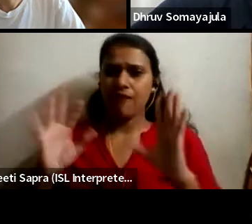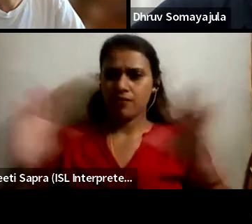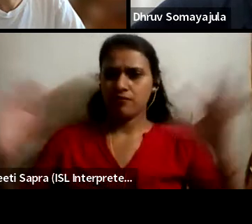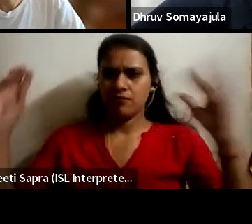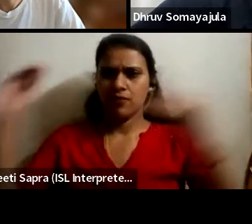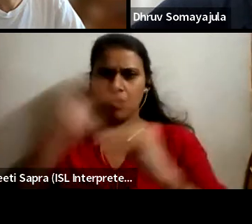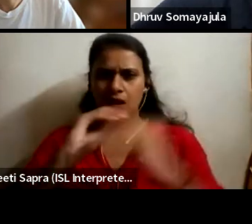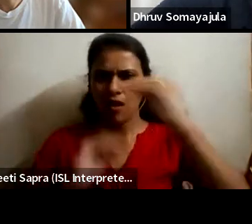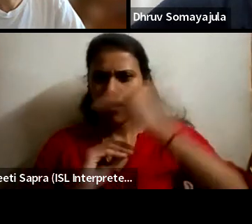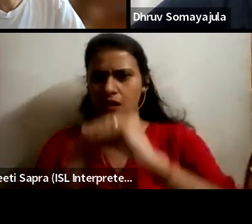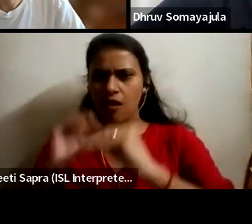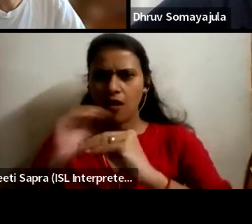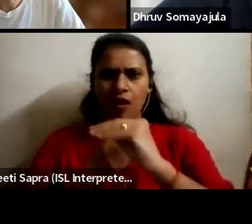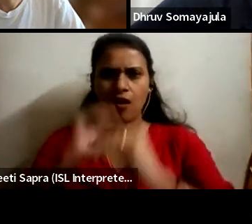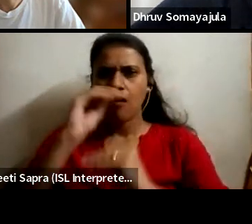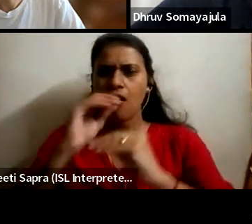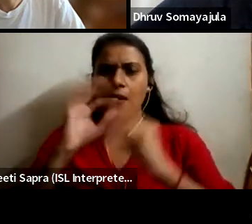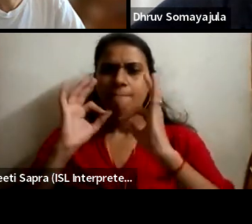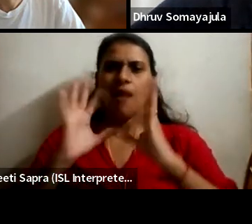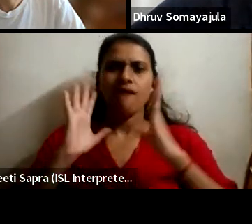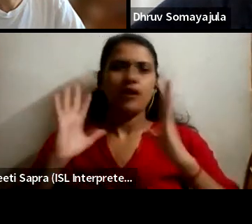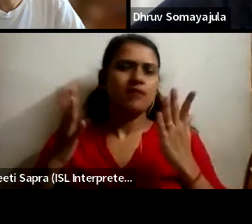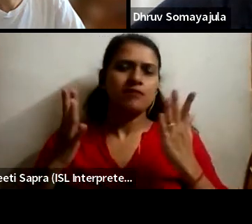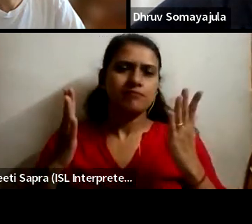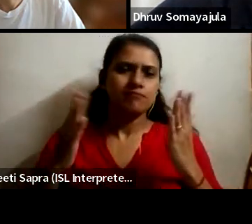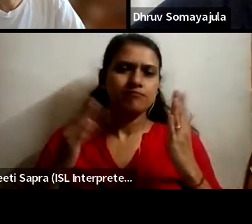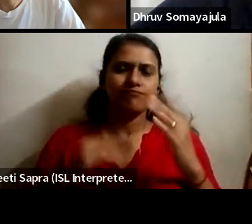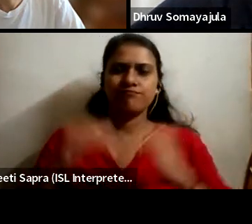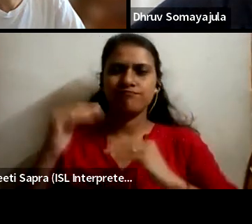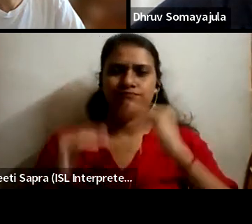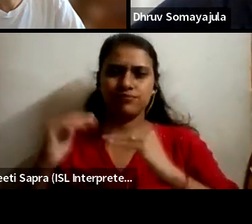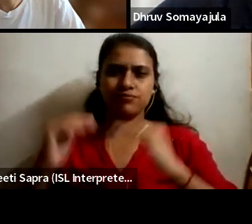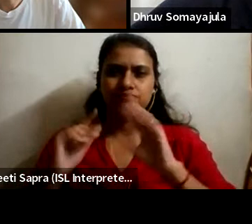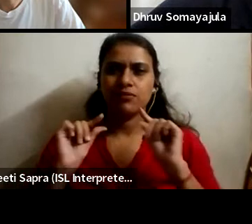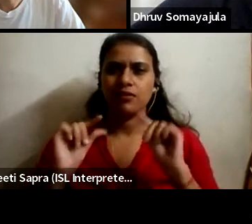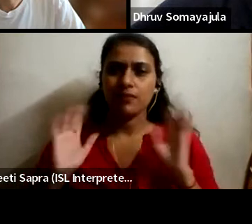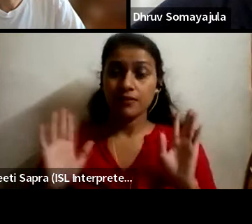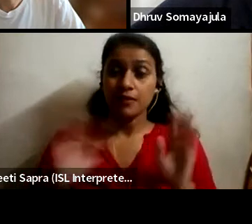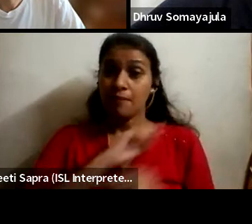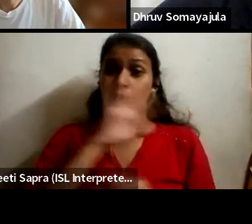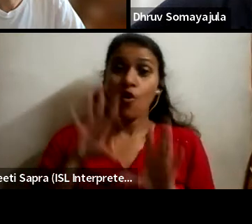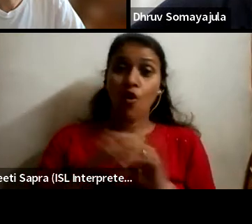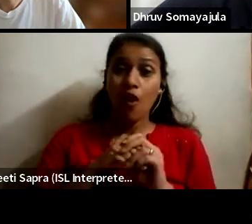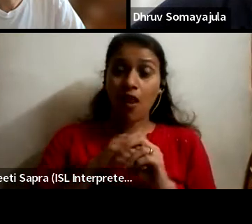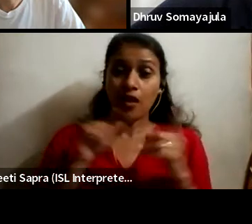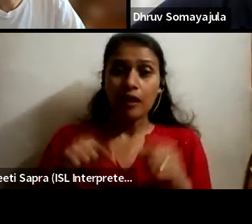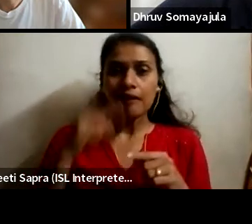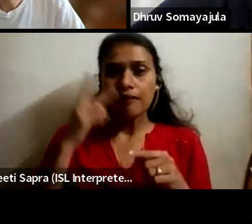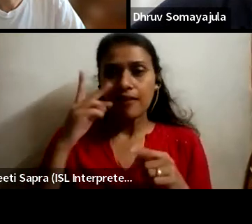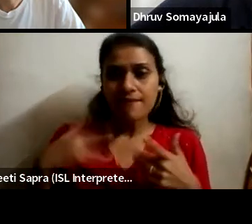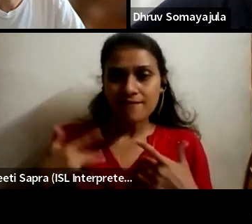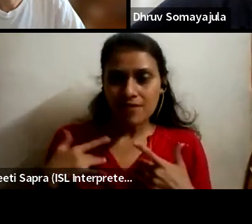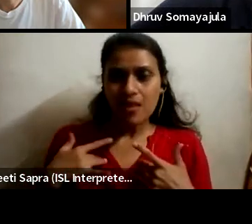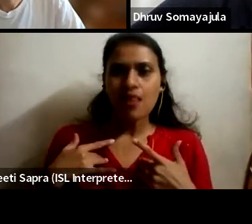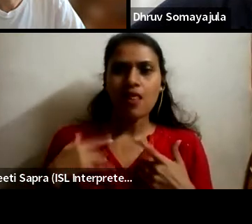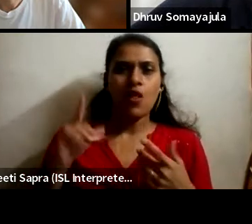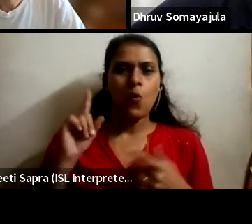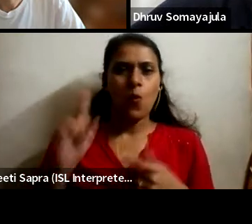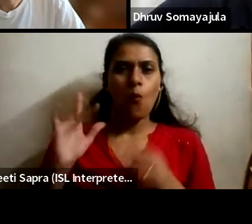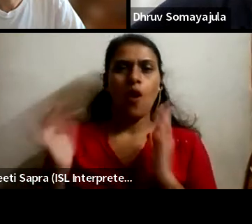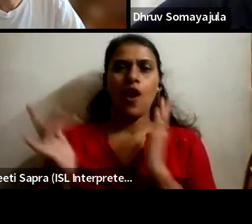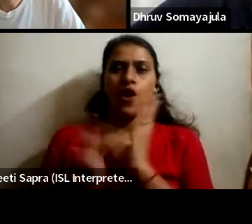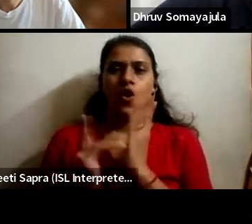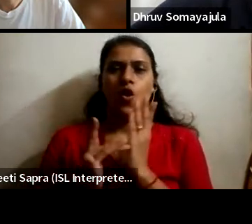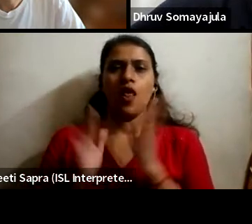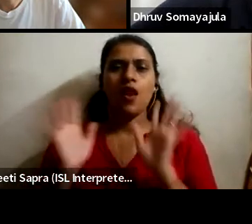other aspects of technology regulation. Even in India, where for all intents and purposes, I think that we have one technology law,